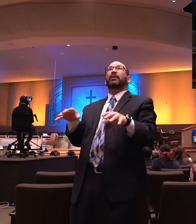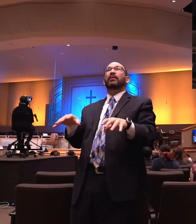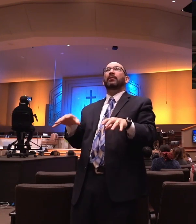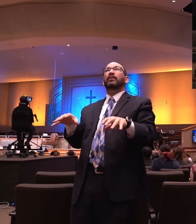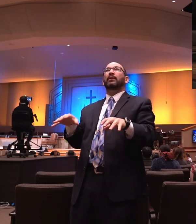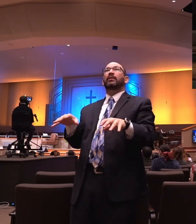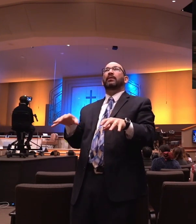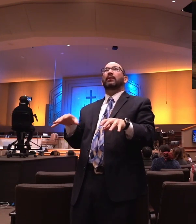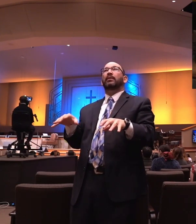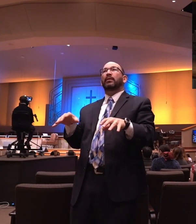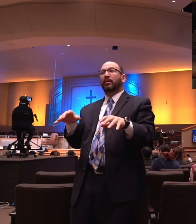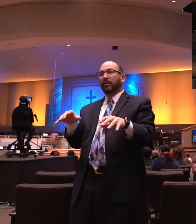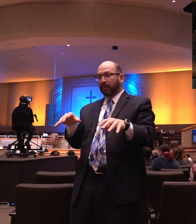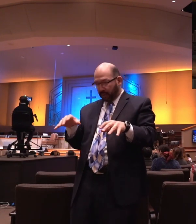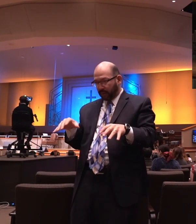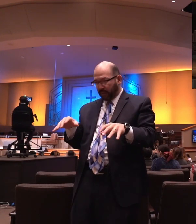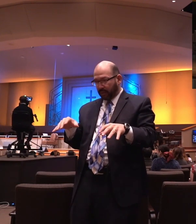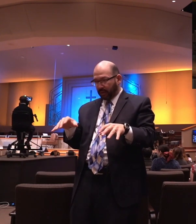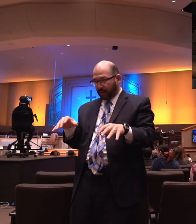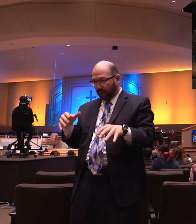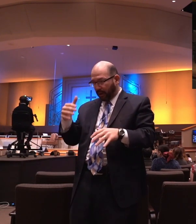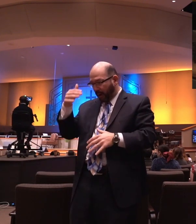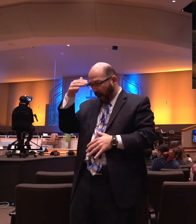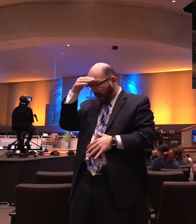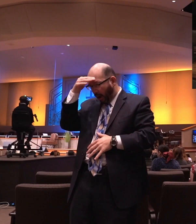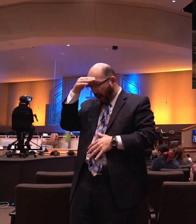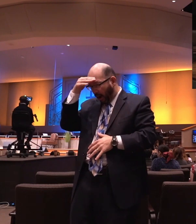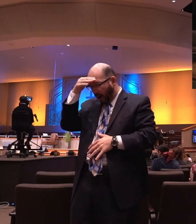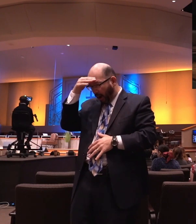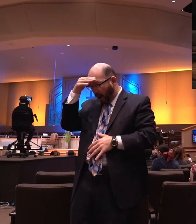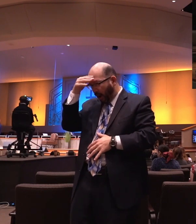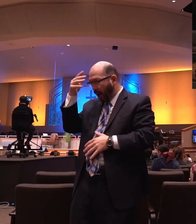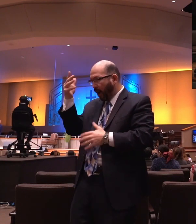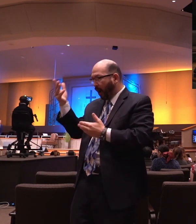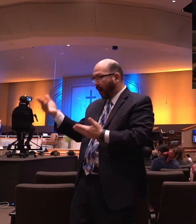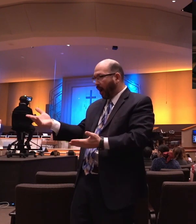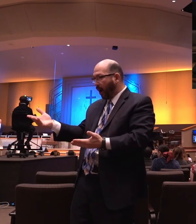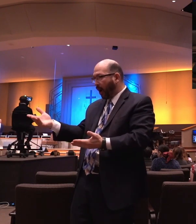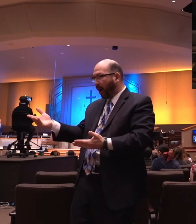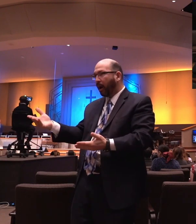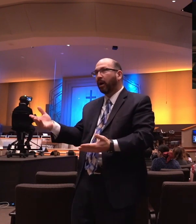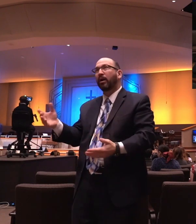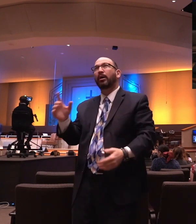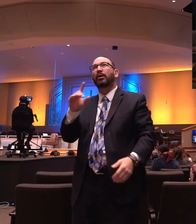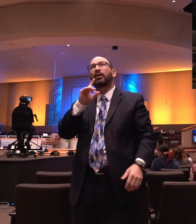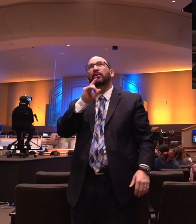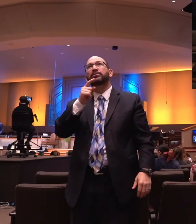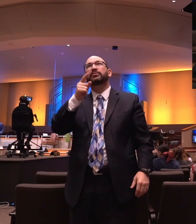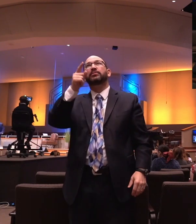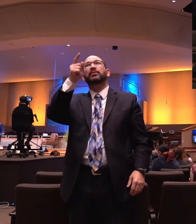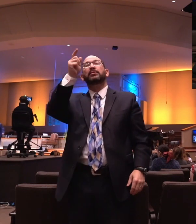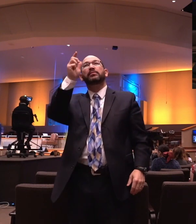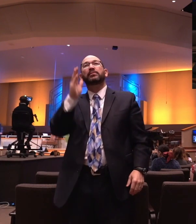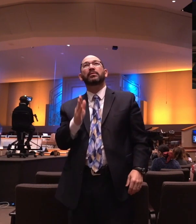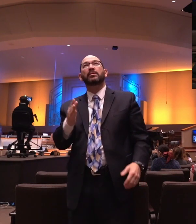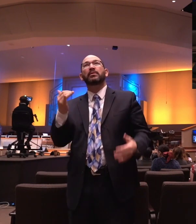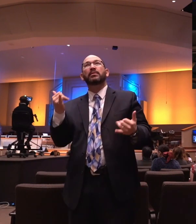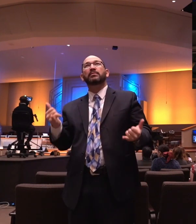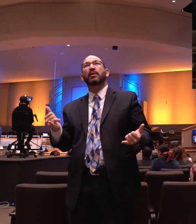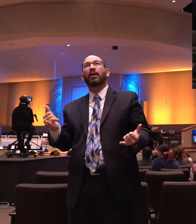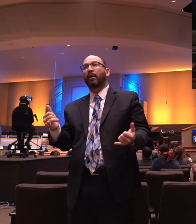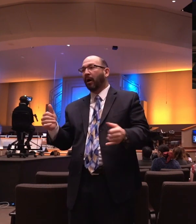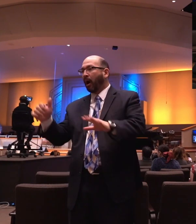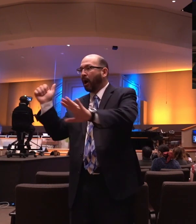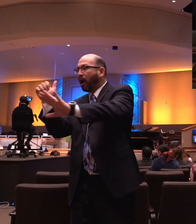these group of ridiculers recognized there is a God in heaven. And now I can hear them